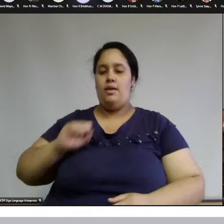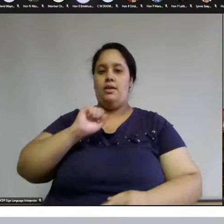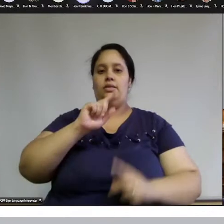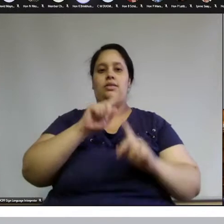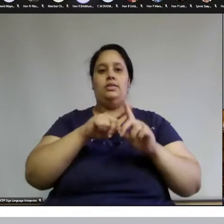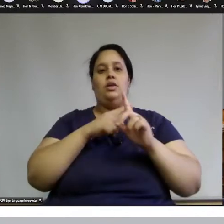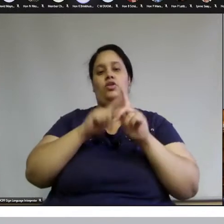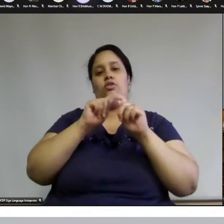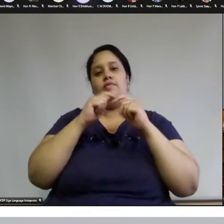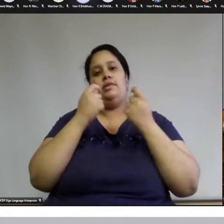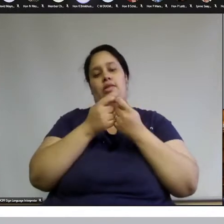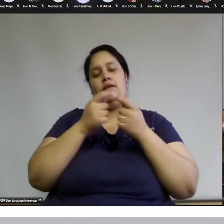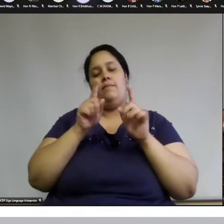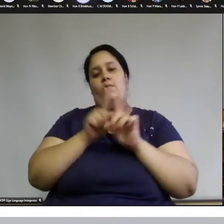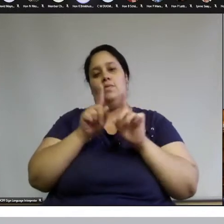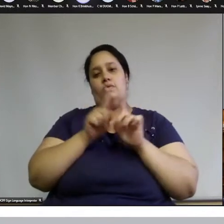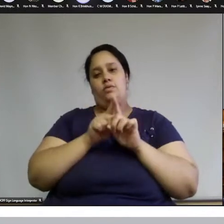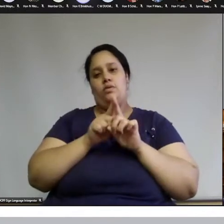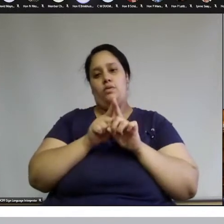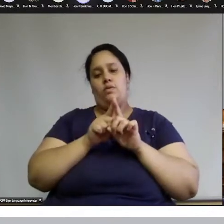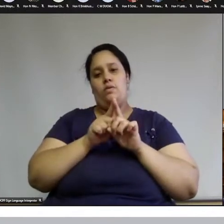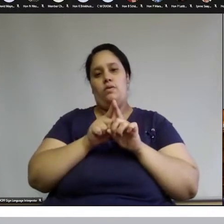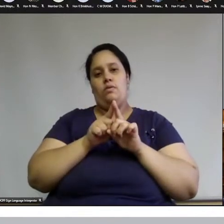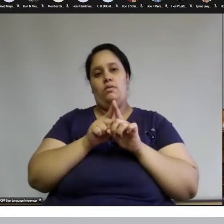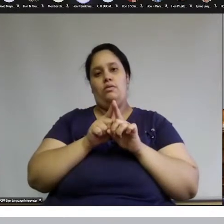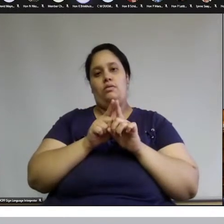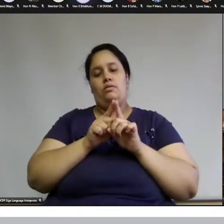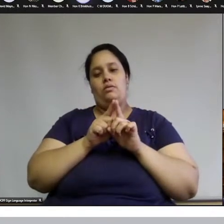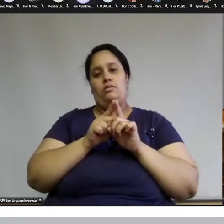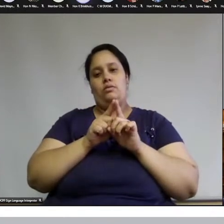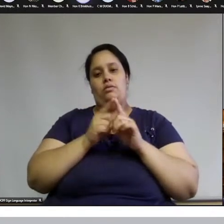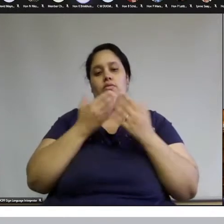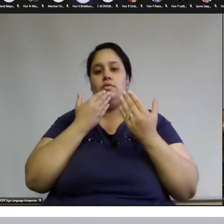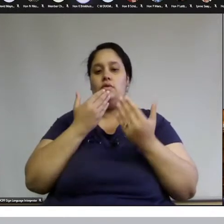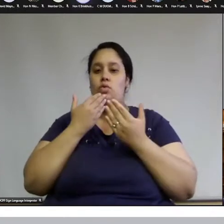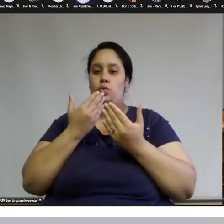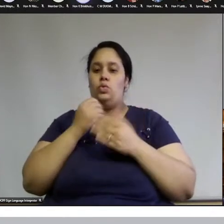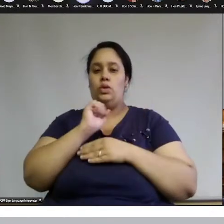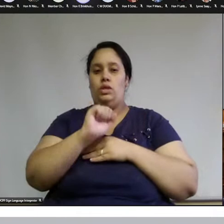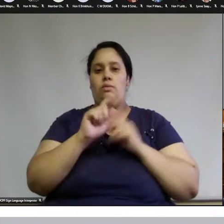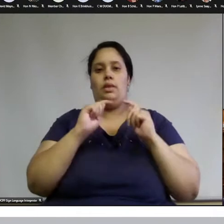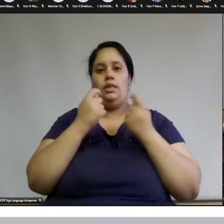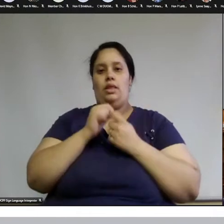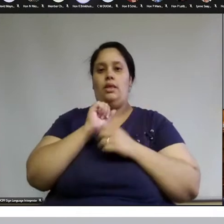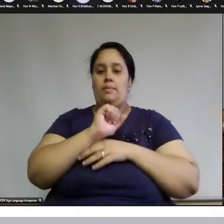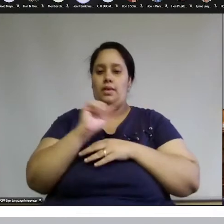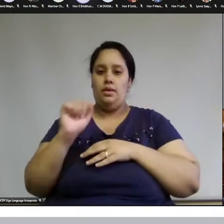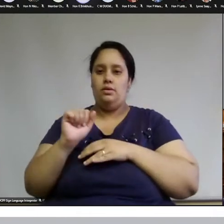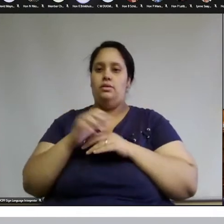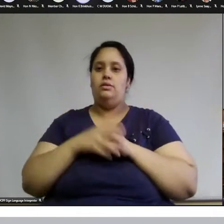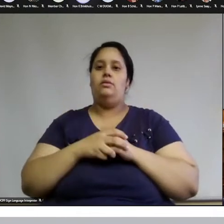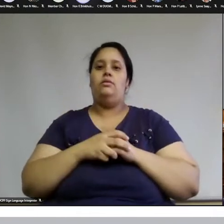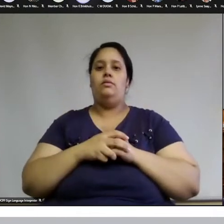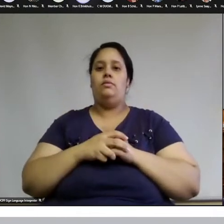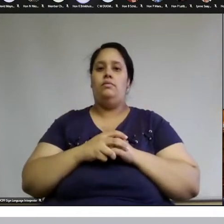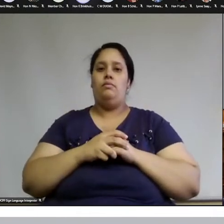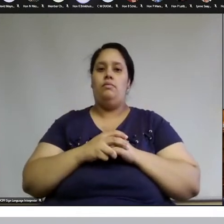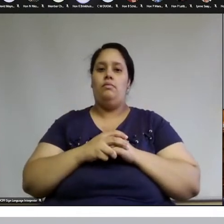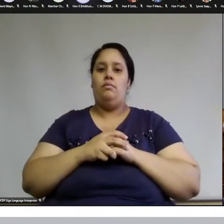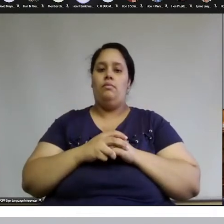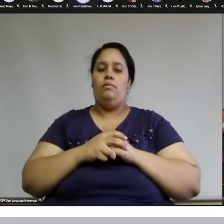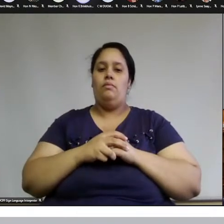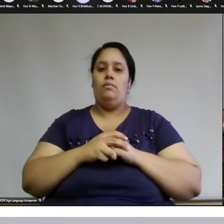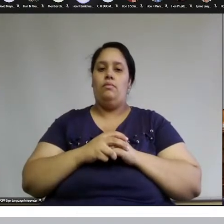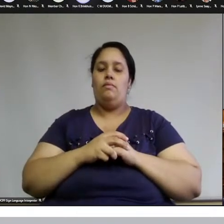his executive, also a great thank you to him and his team. And I also